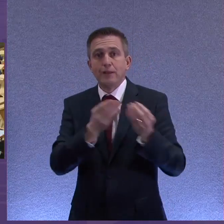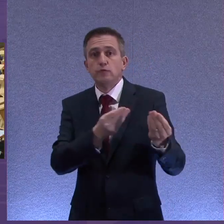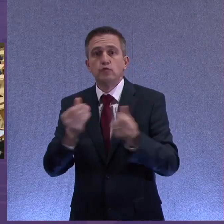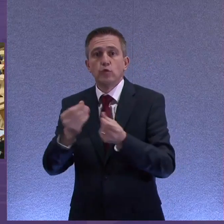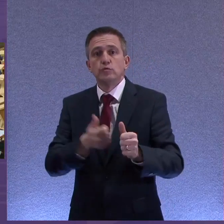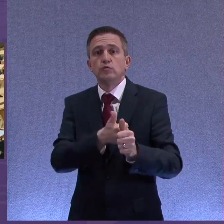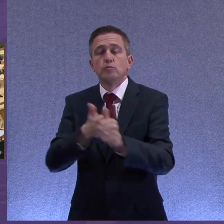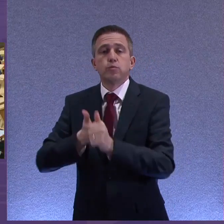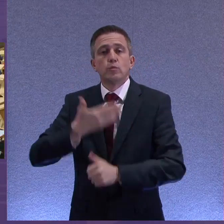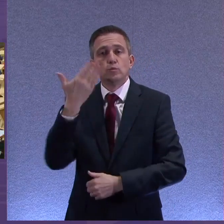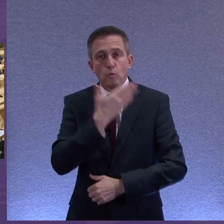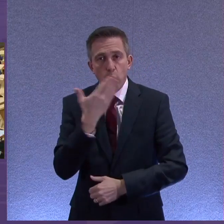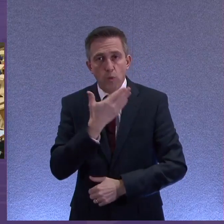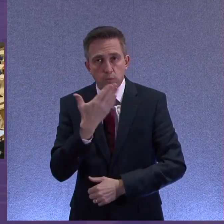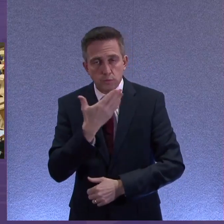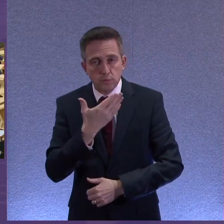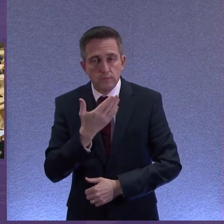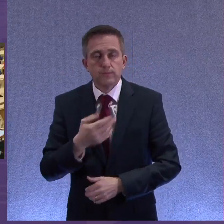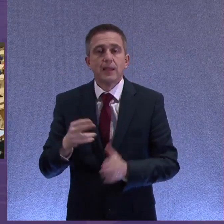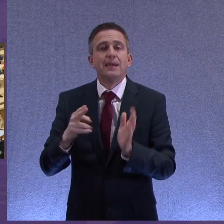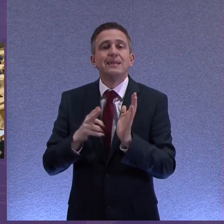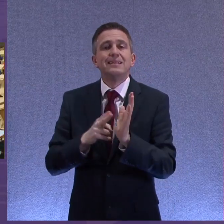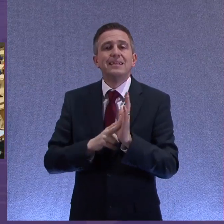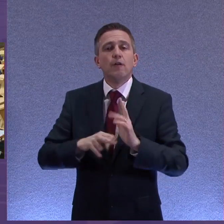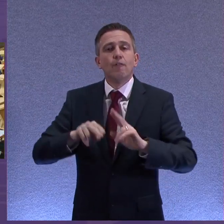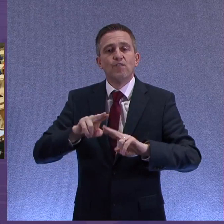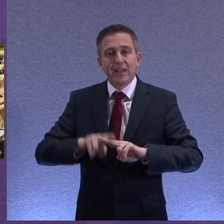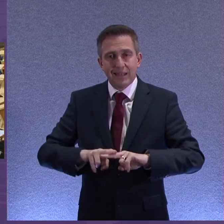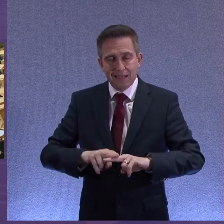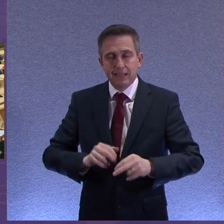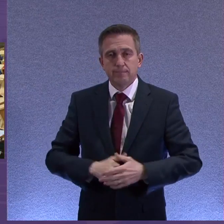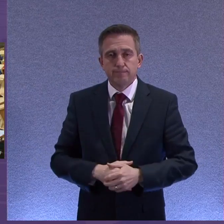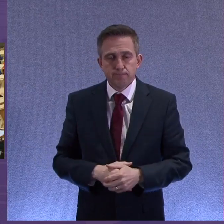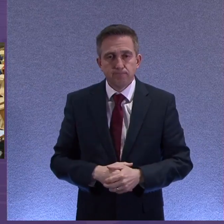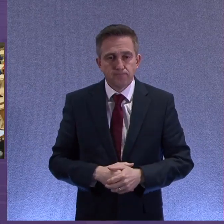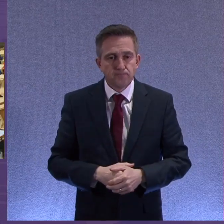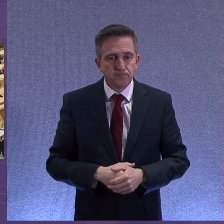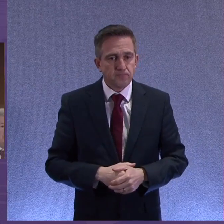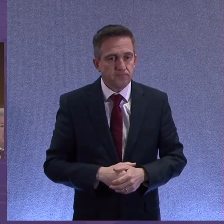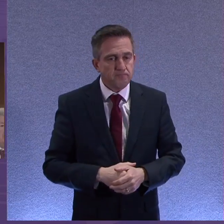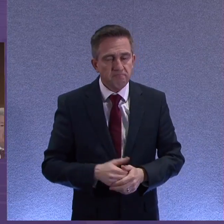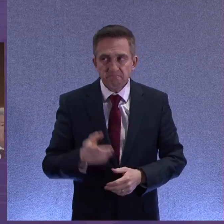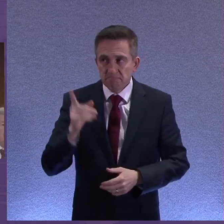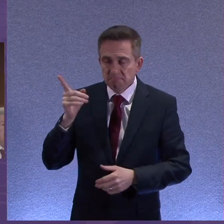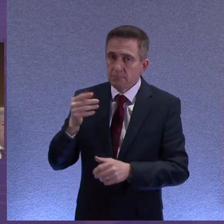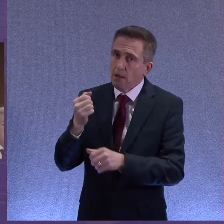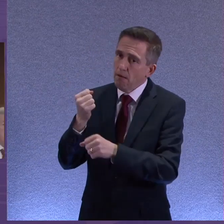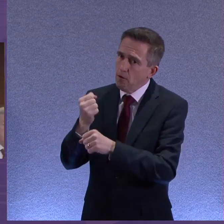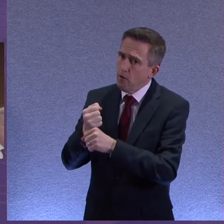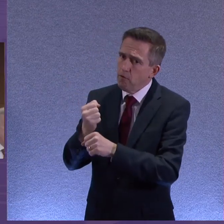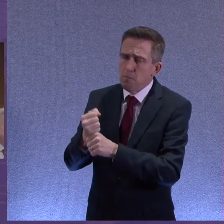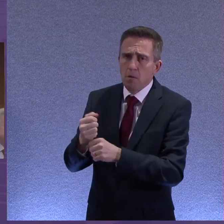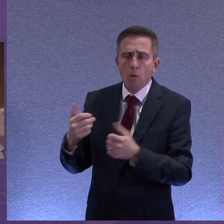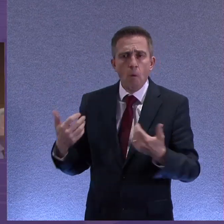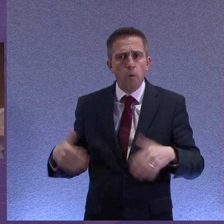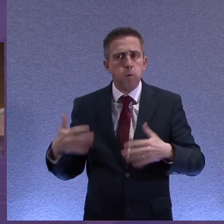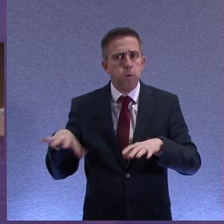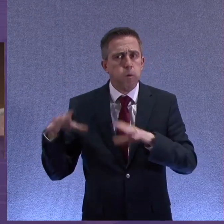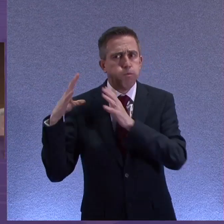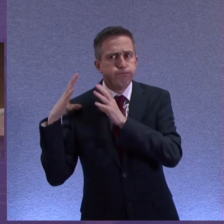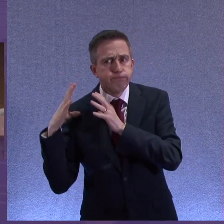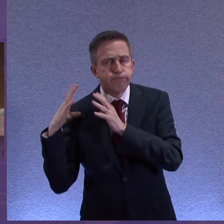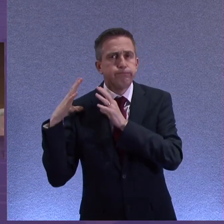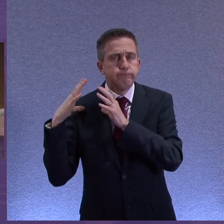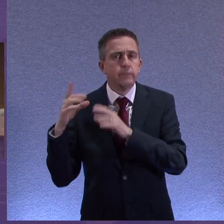process. Neil Findlay to be followed by Emma Harper. I don't envy the government's position, and I accept the First Minister